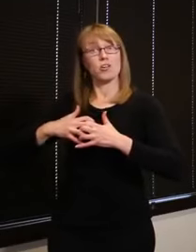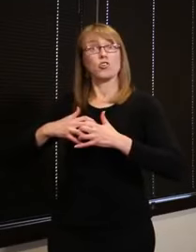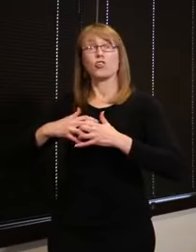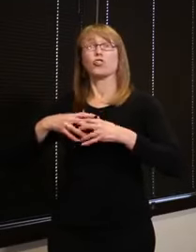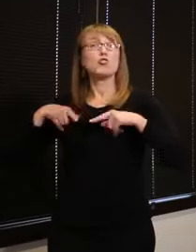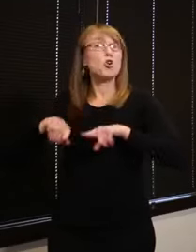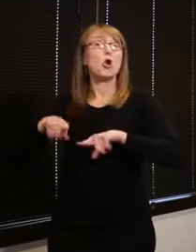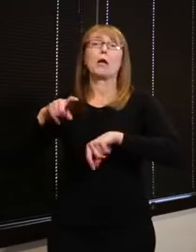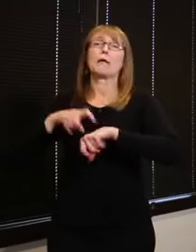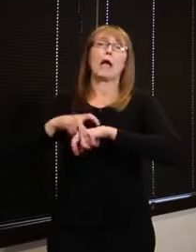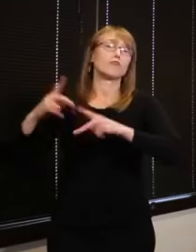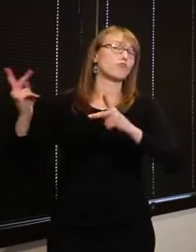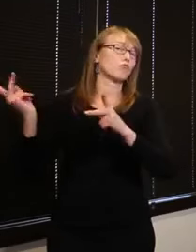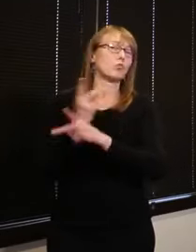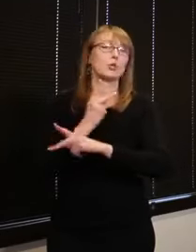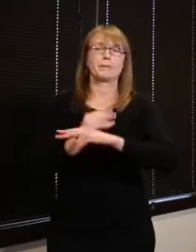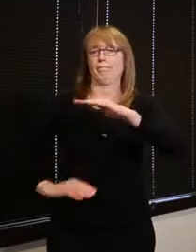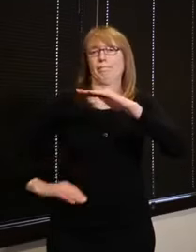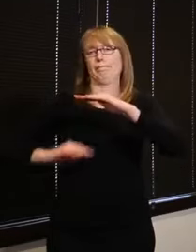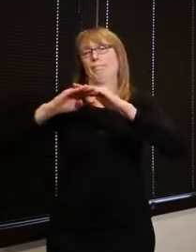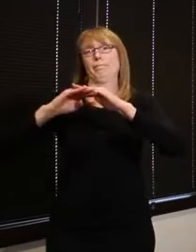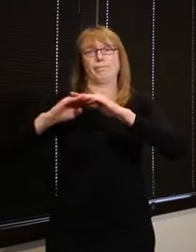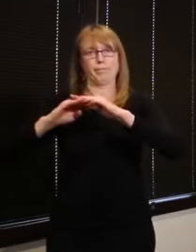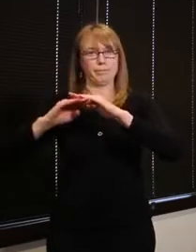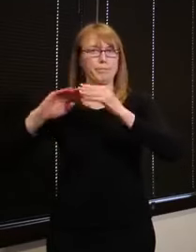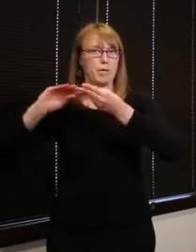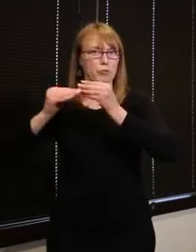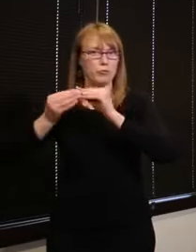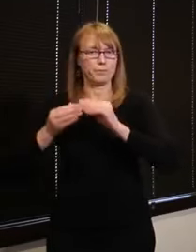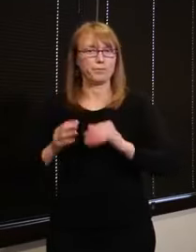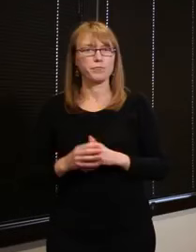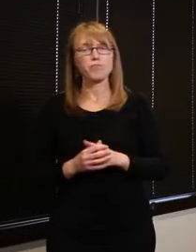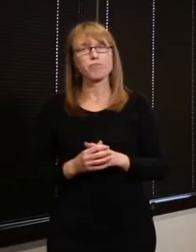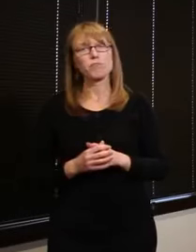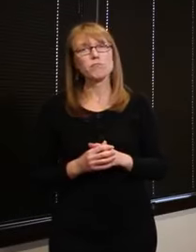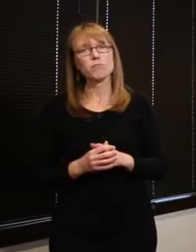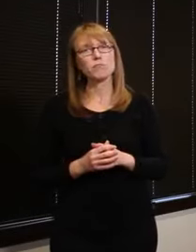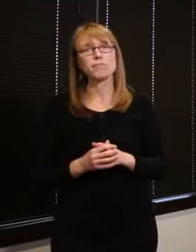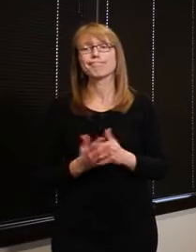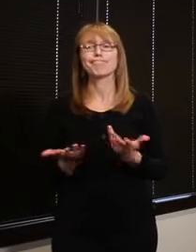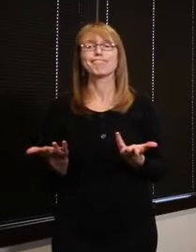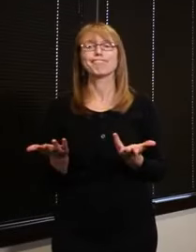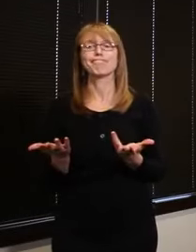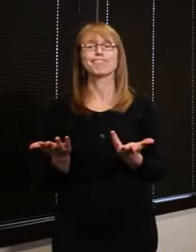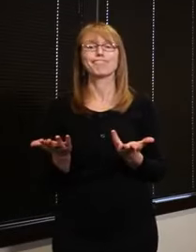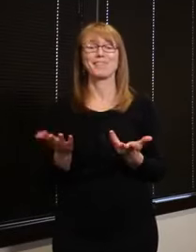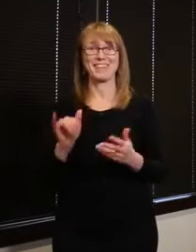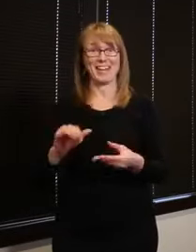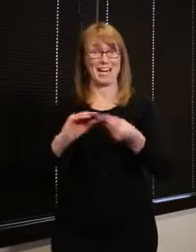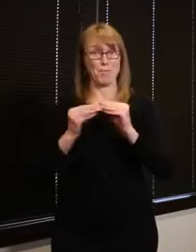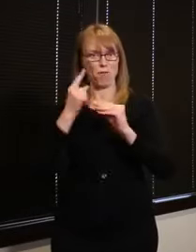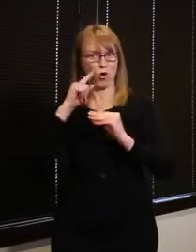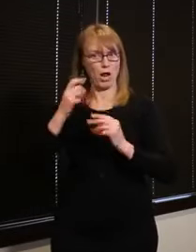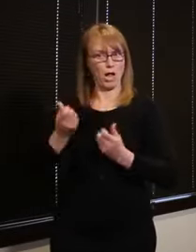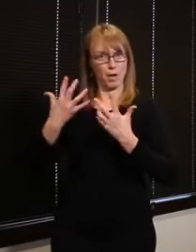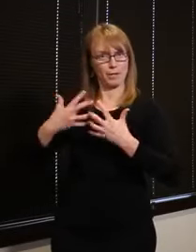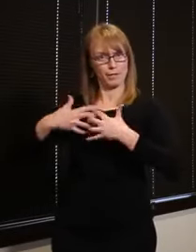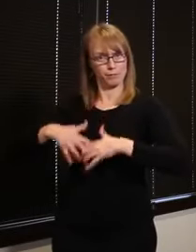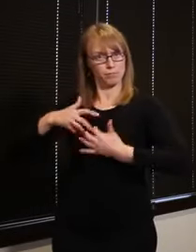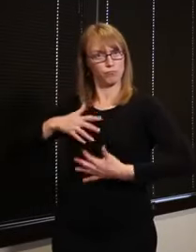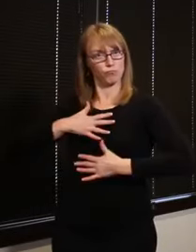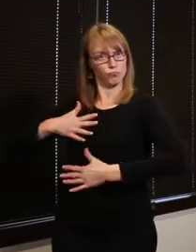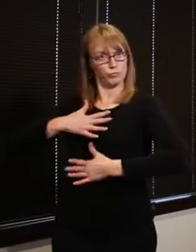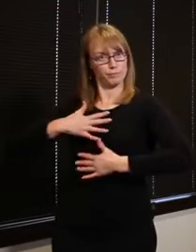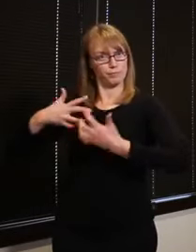So the numbers that we use, so we don't necessarily have that specific number for ventilators, but in